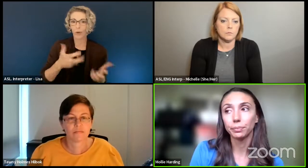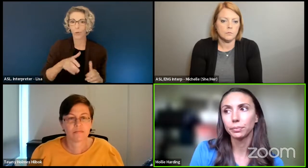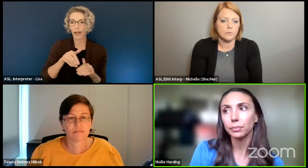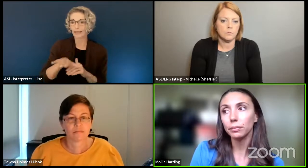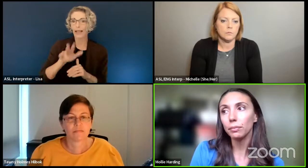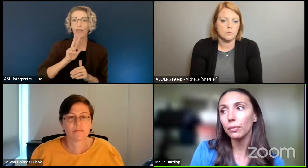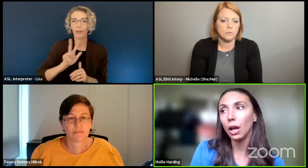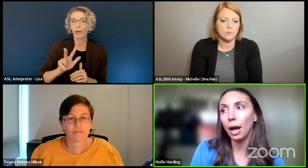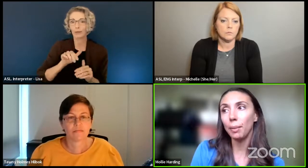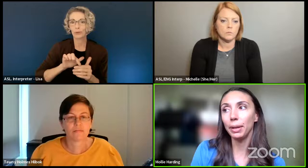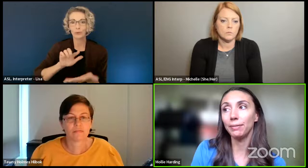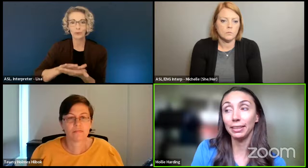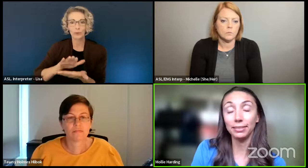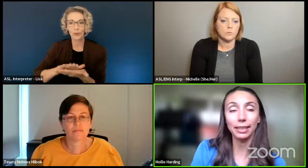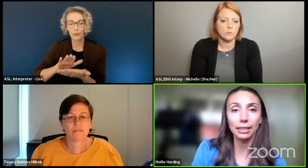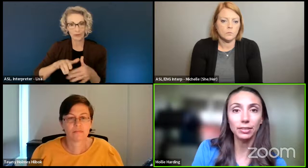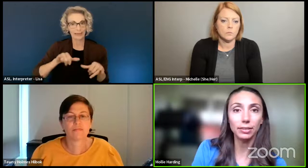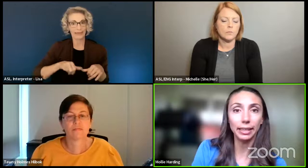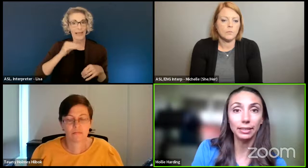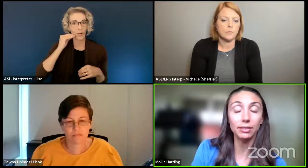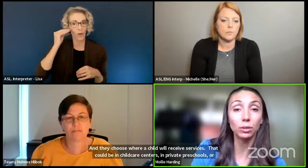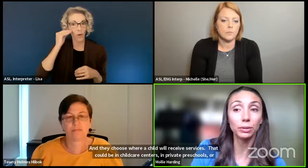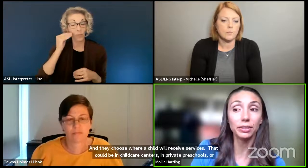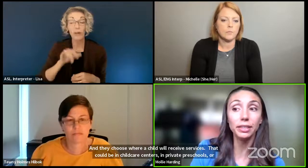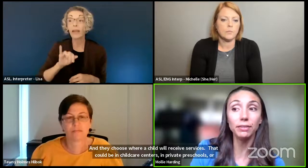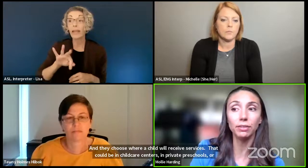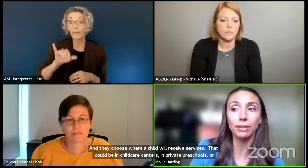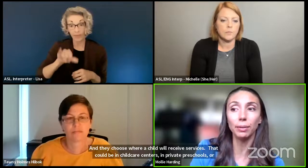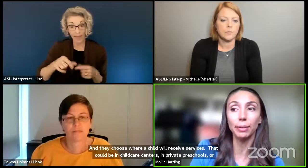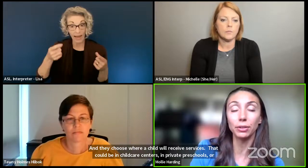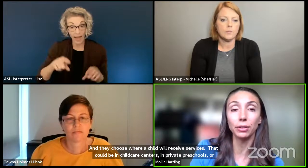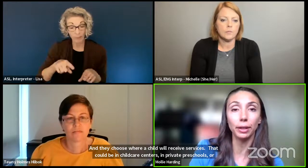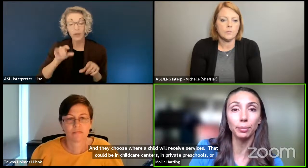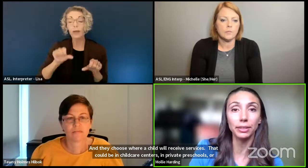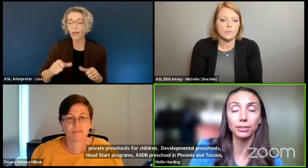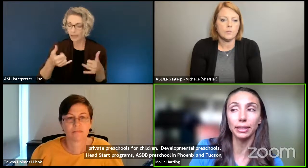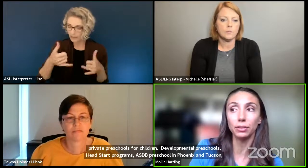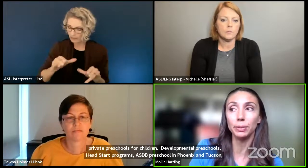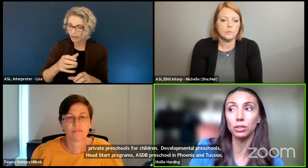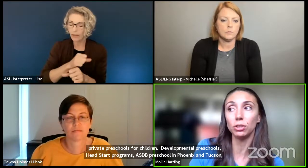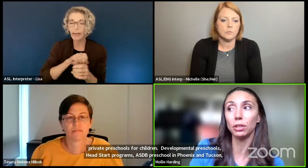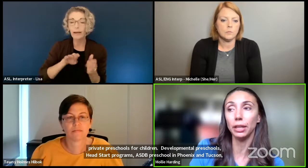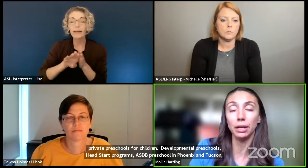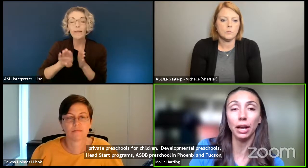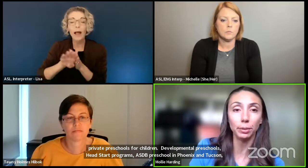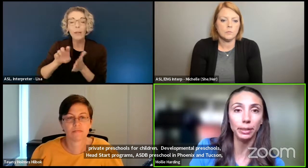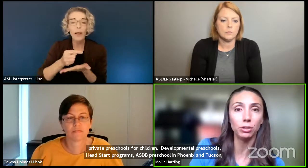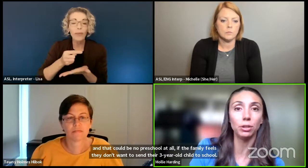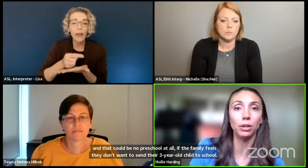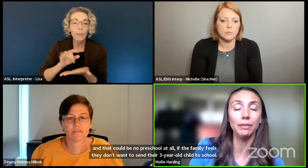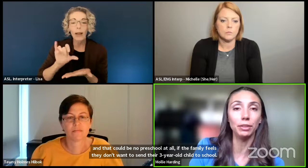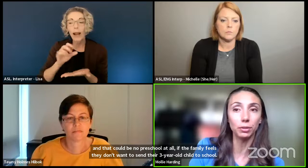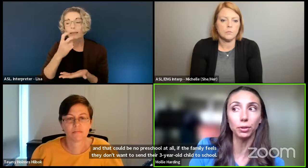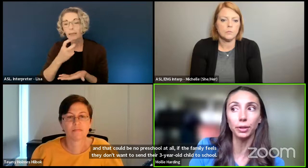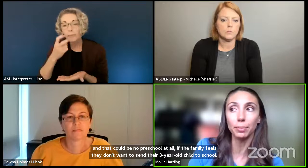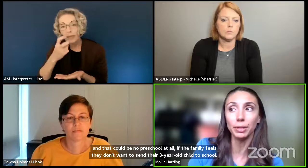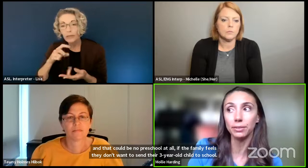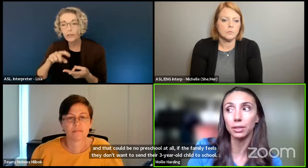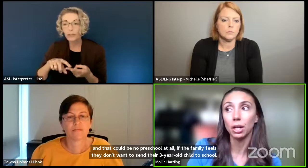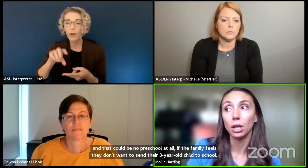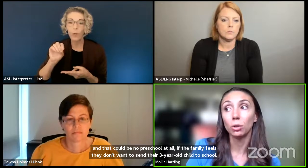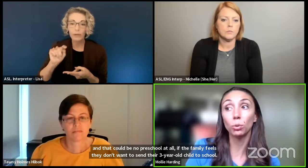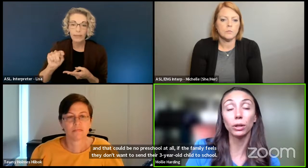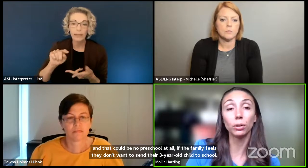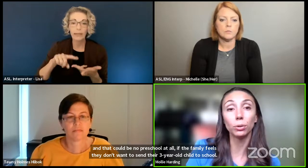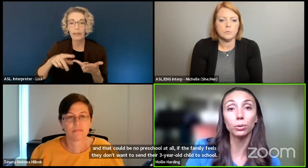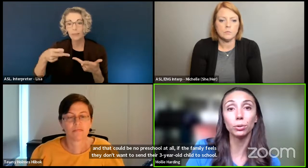school. If that's the case, they can still receive developmental therapies like speech and occupational and physical